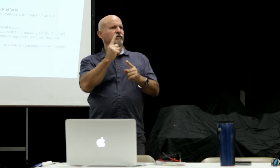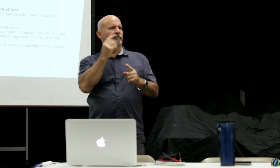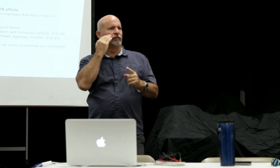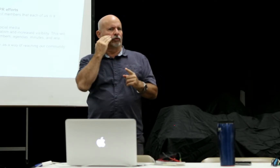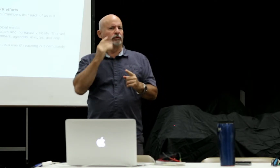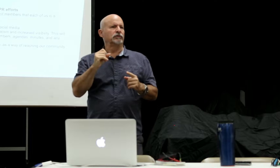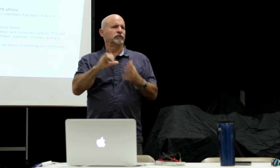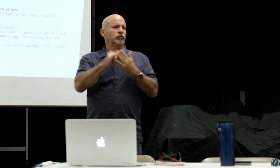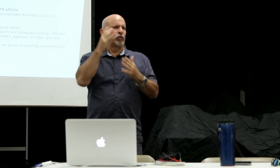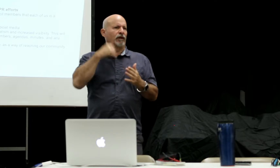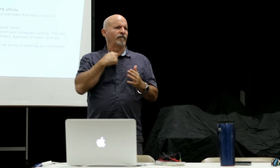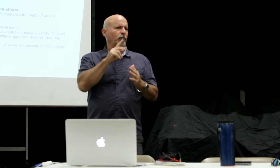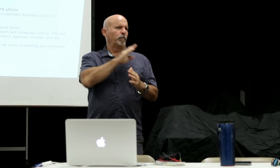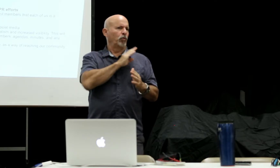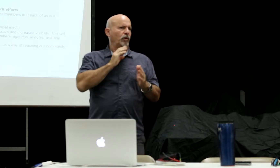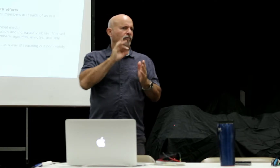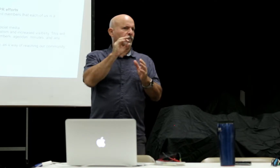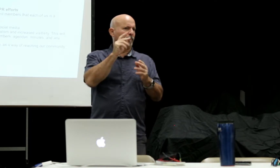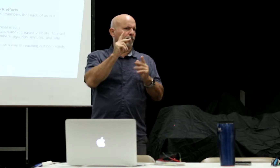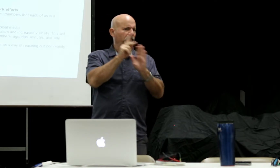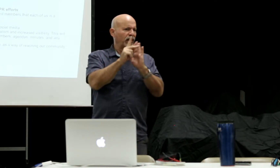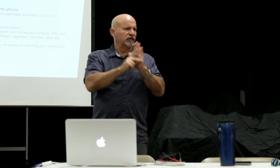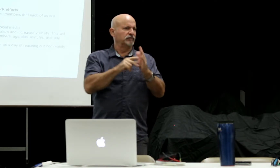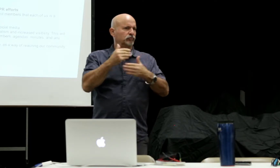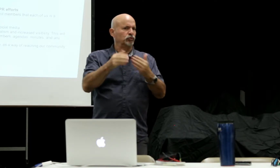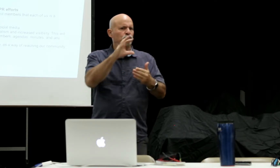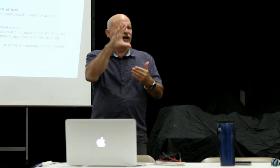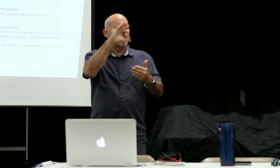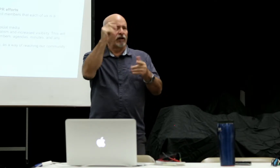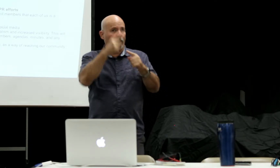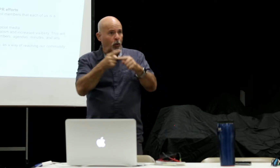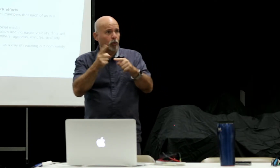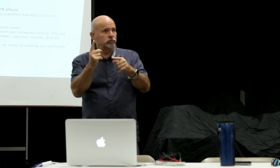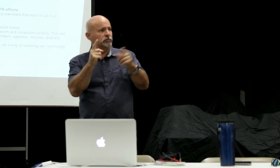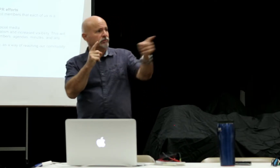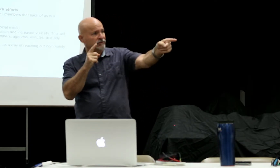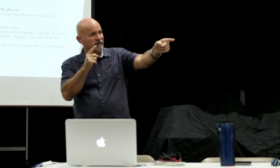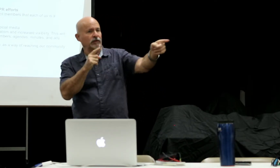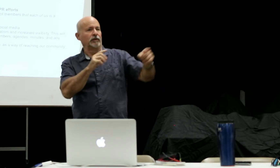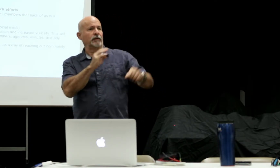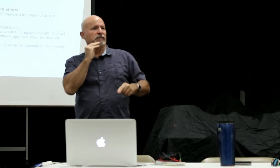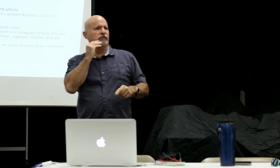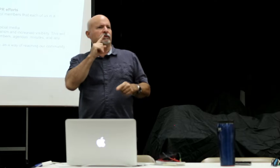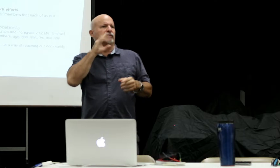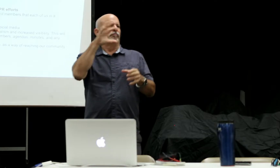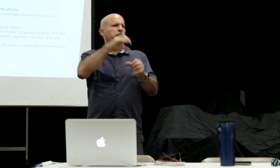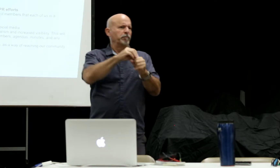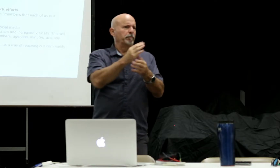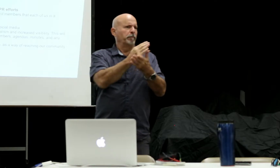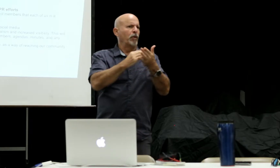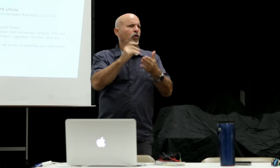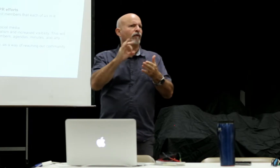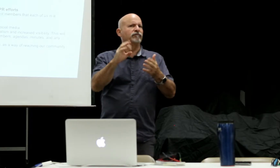business appropriately according to the policies and procedures. Michelle has been